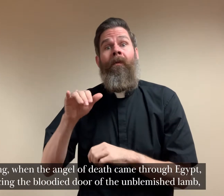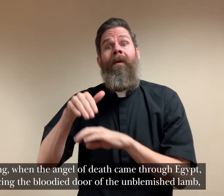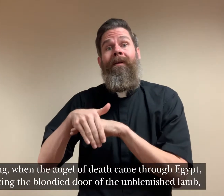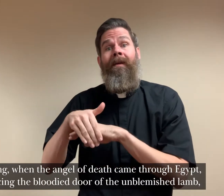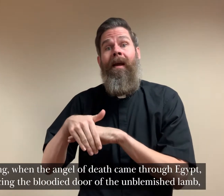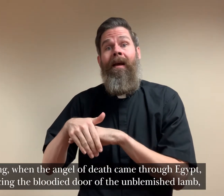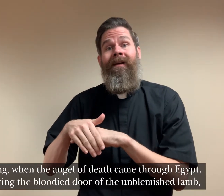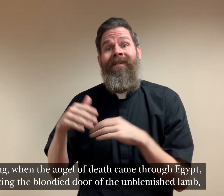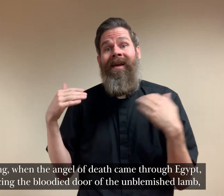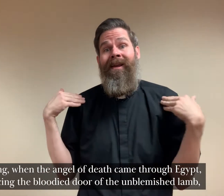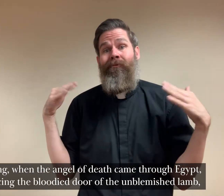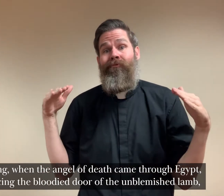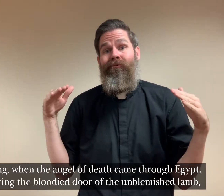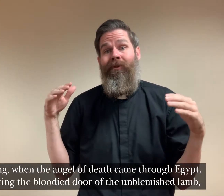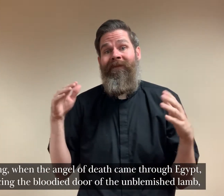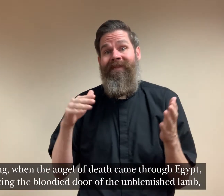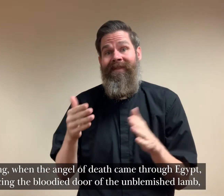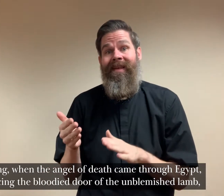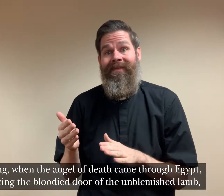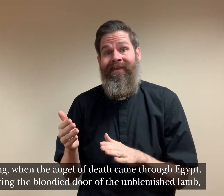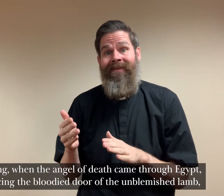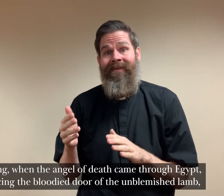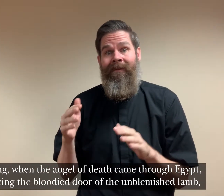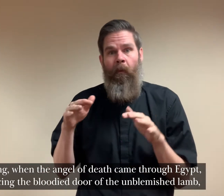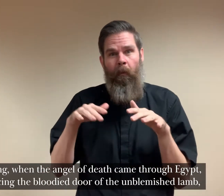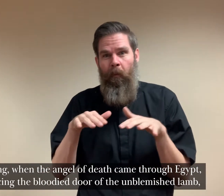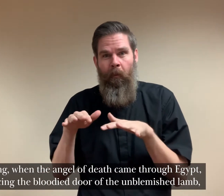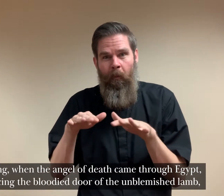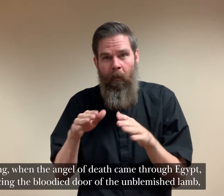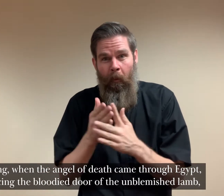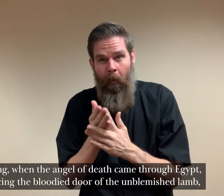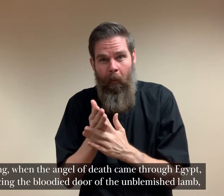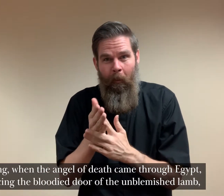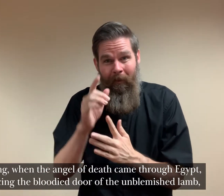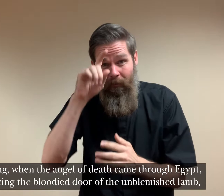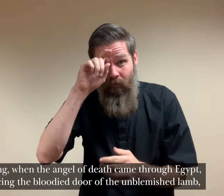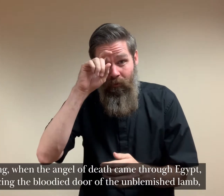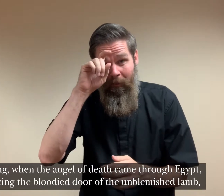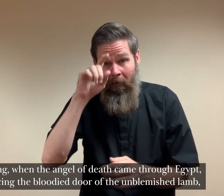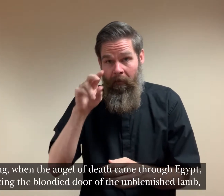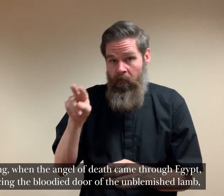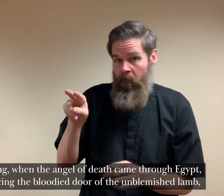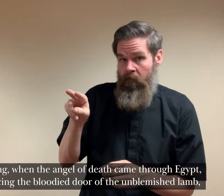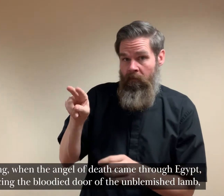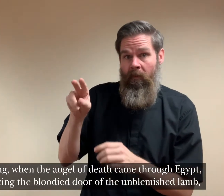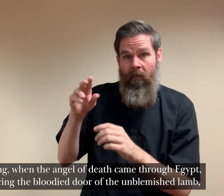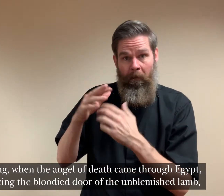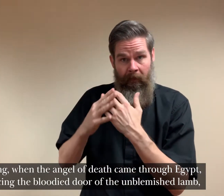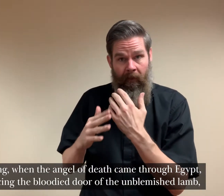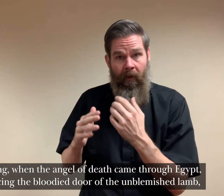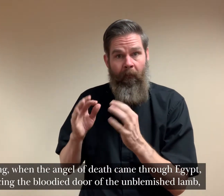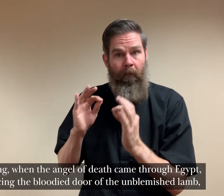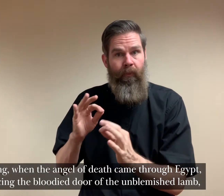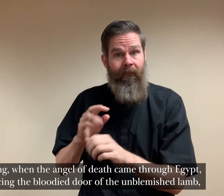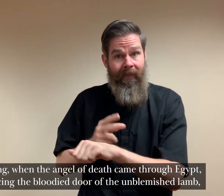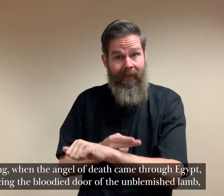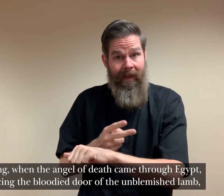That evening, when the angel of death came through Egypt, upon noticing the bloodied door of the unblemished